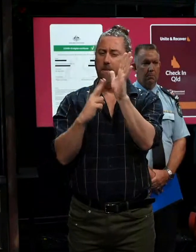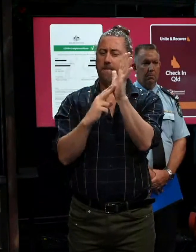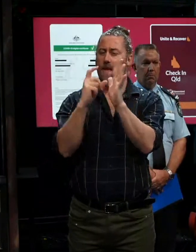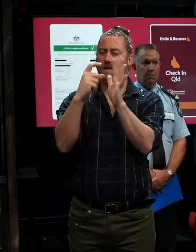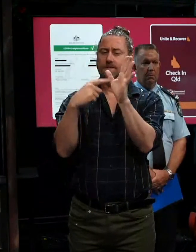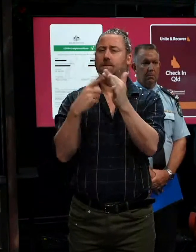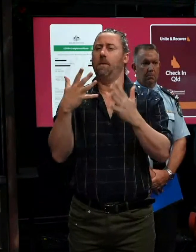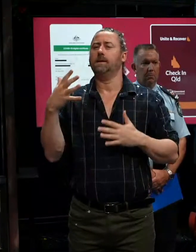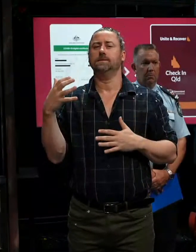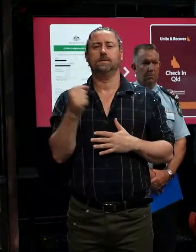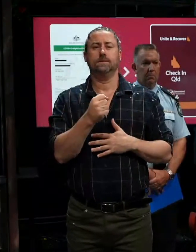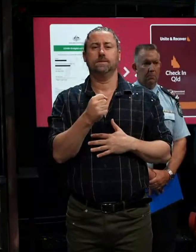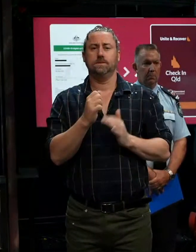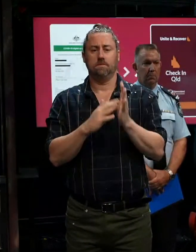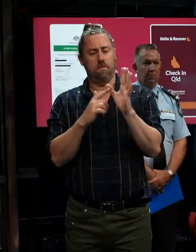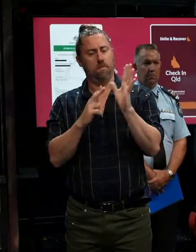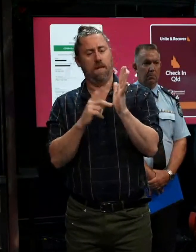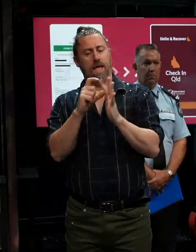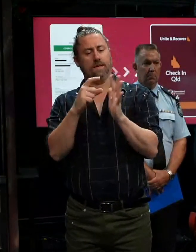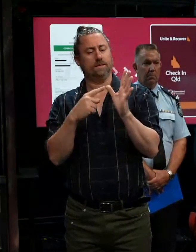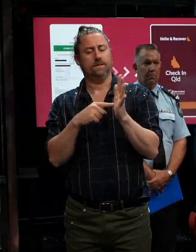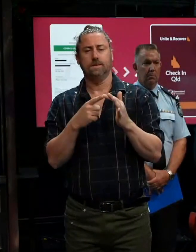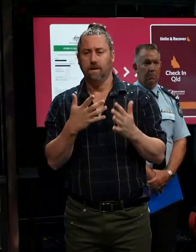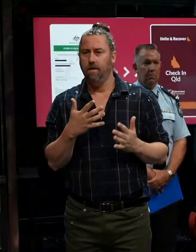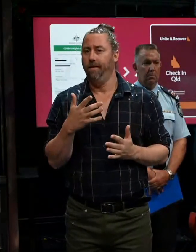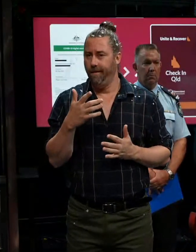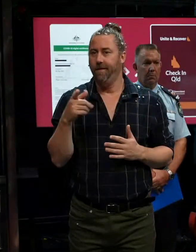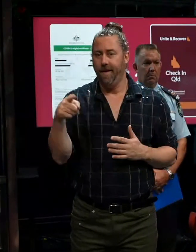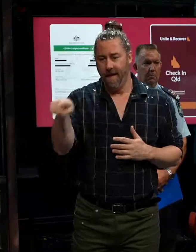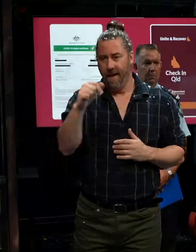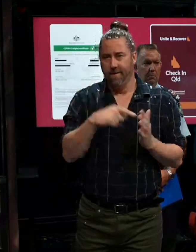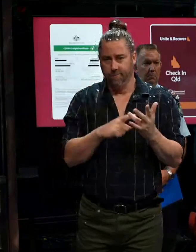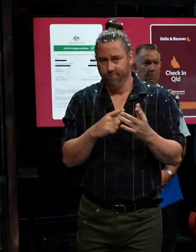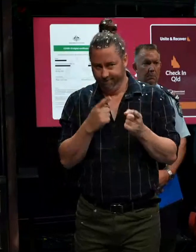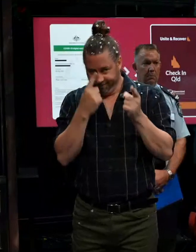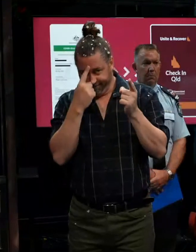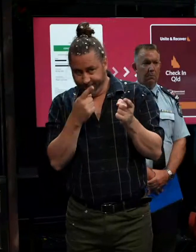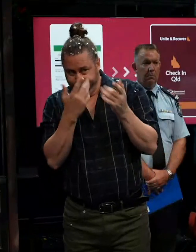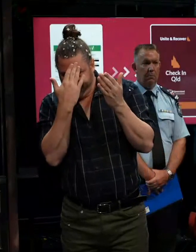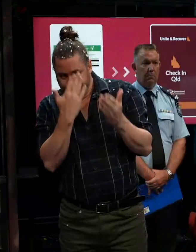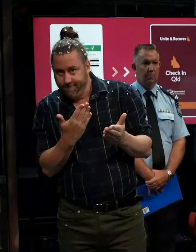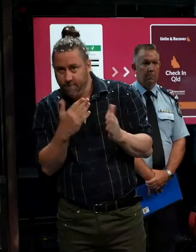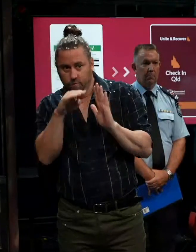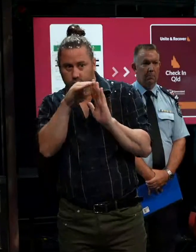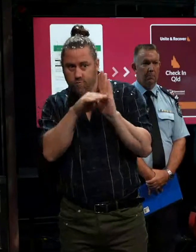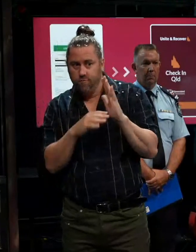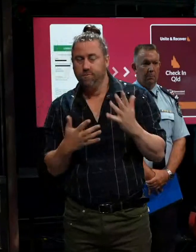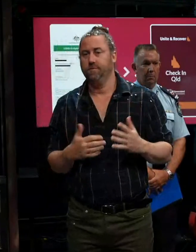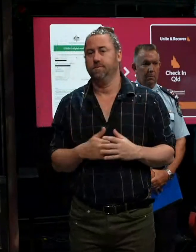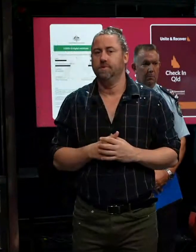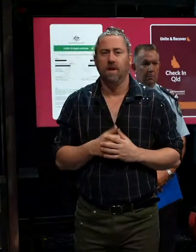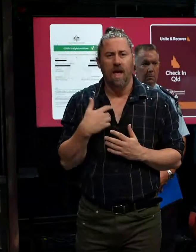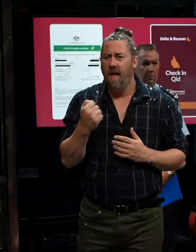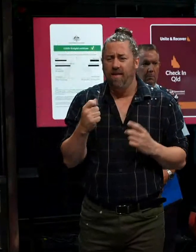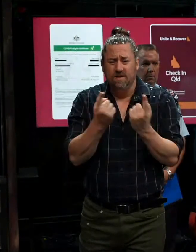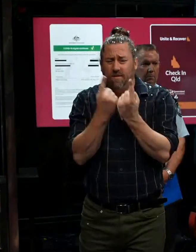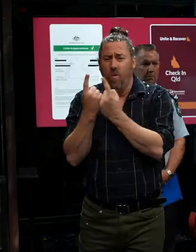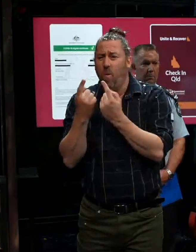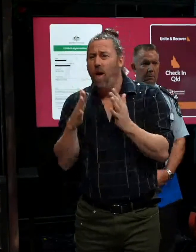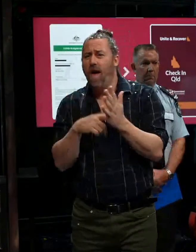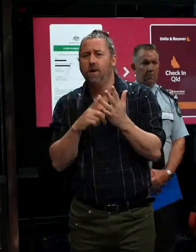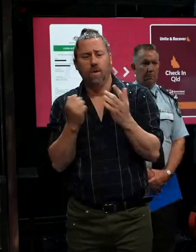to be able to do that. Like I said, there are other ways. You can download and print out your vaccination certificate. There are other ways to be able to do that.